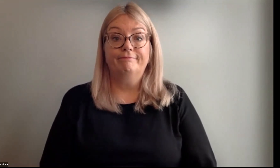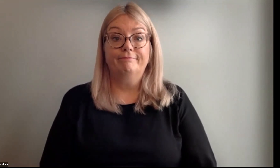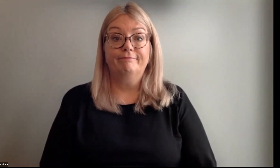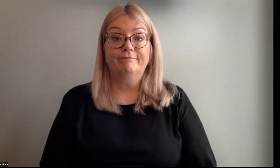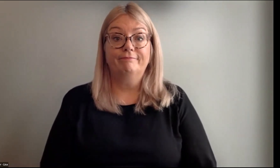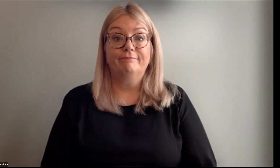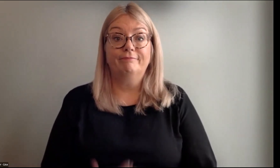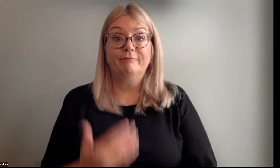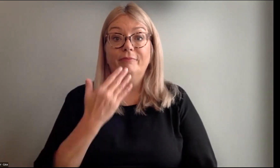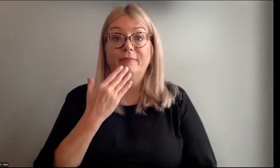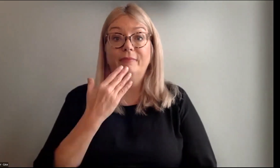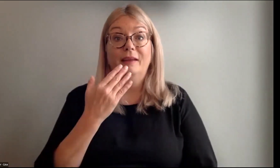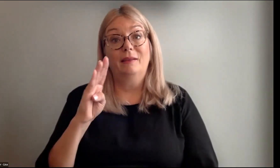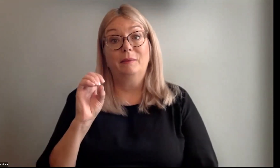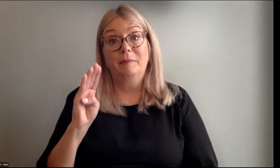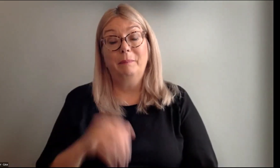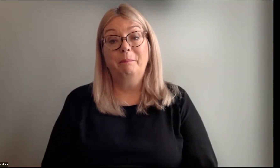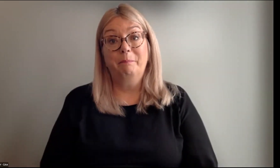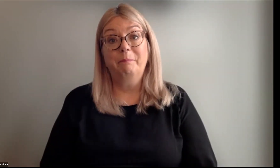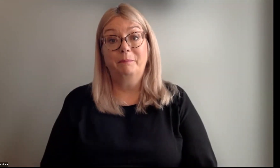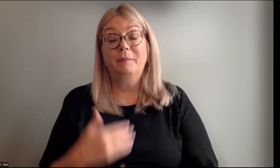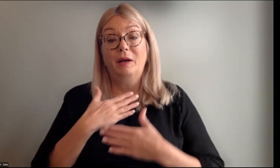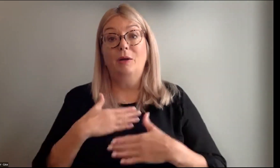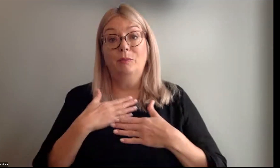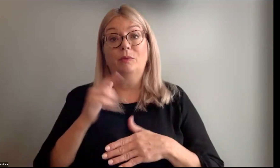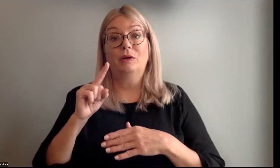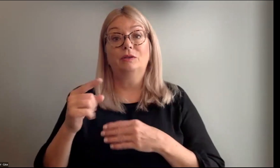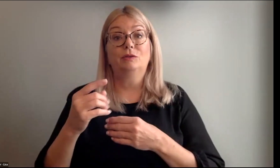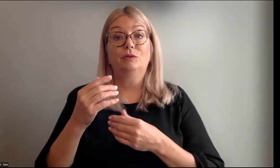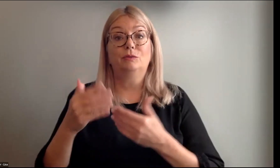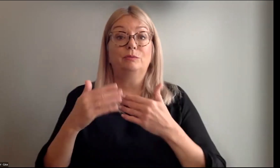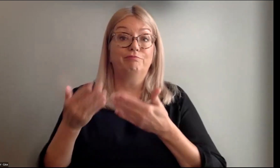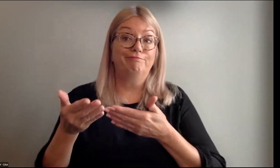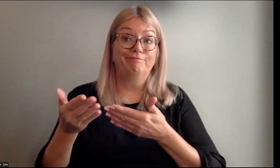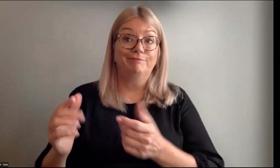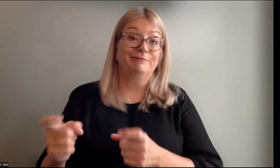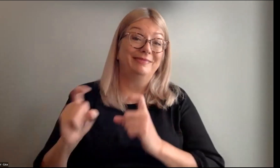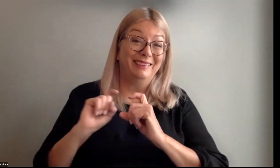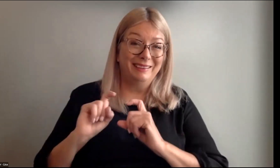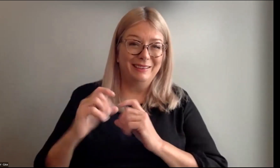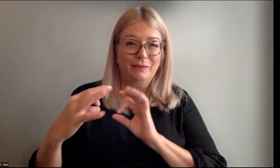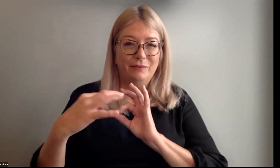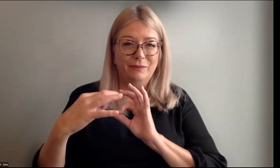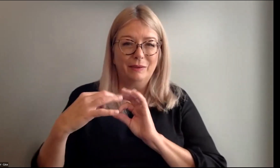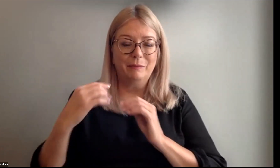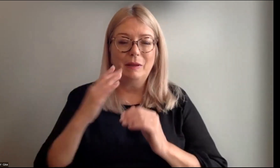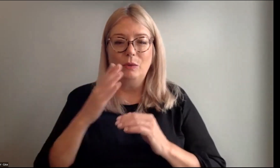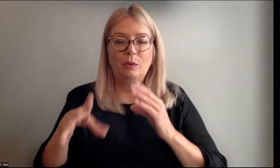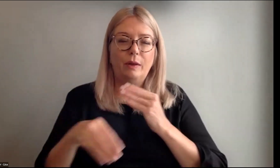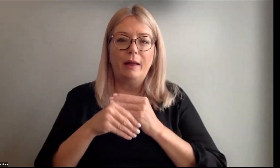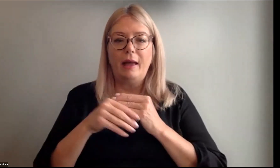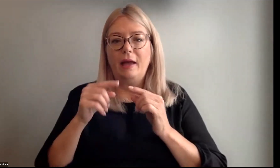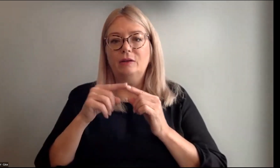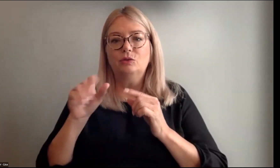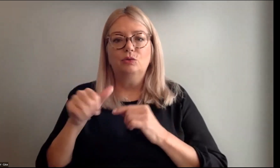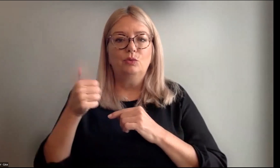Thank you so much, Bob. I appreciate you providing that feedback, and we'll add it to Katie's and others that we have